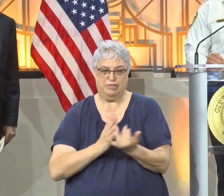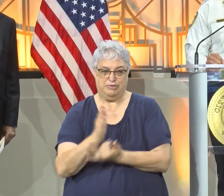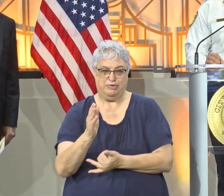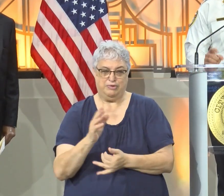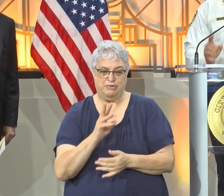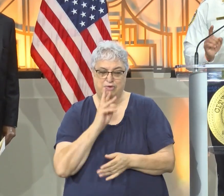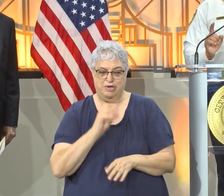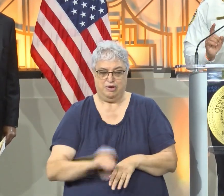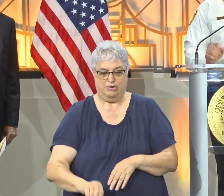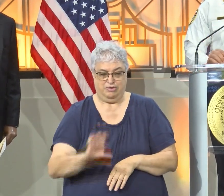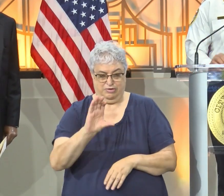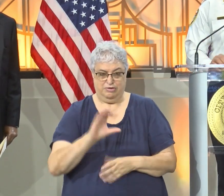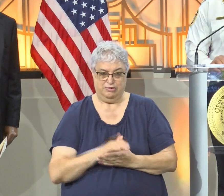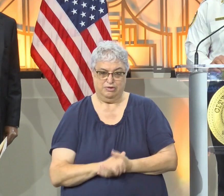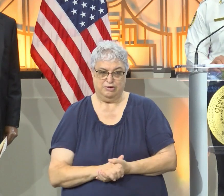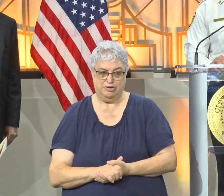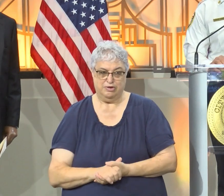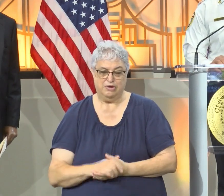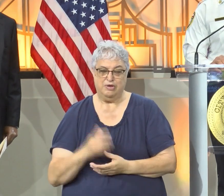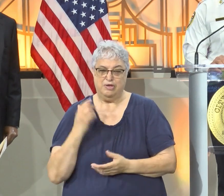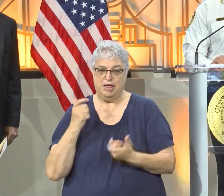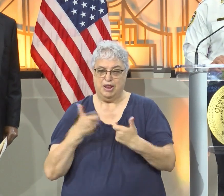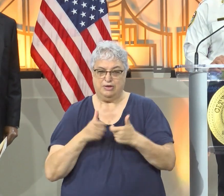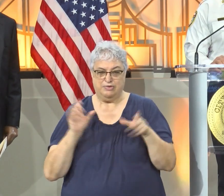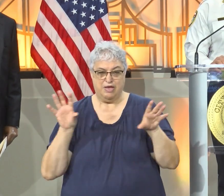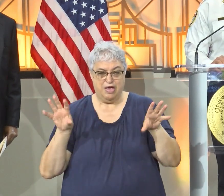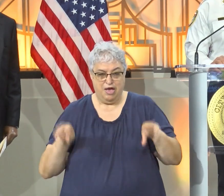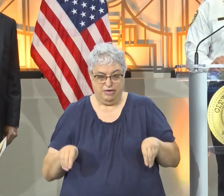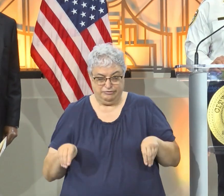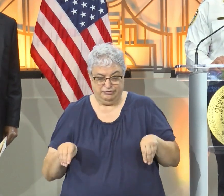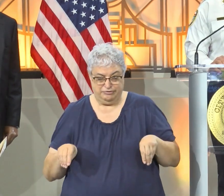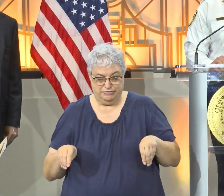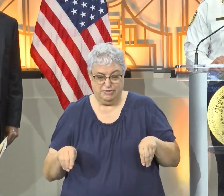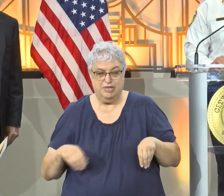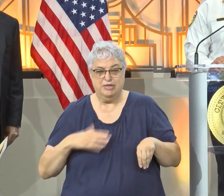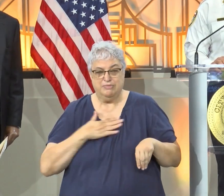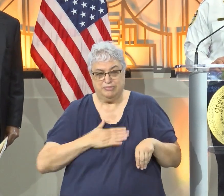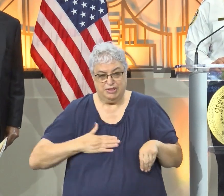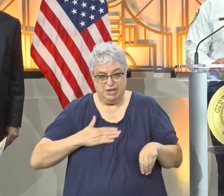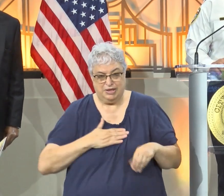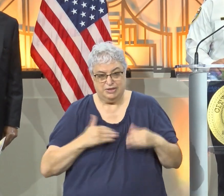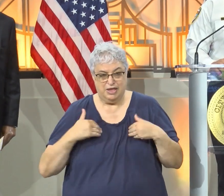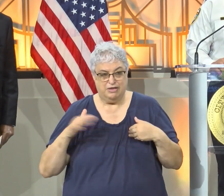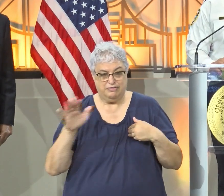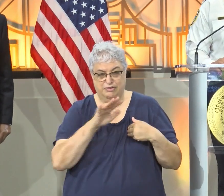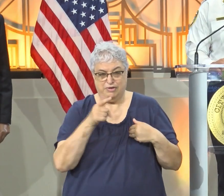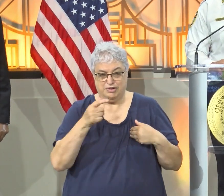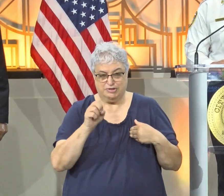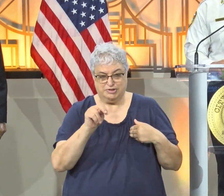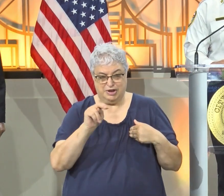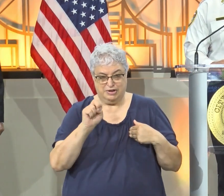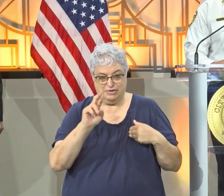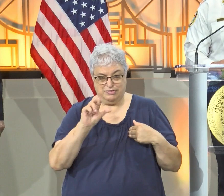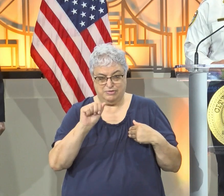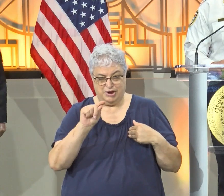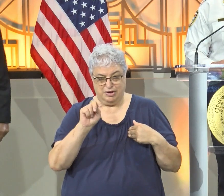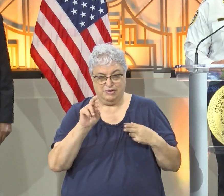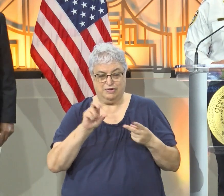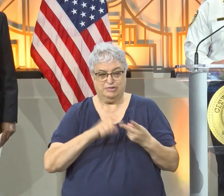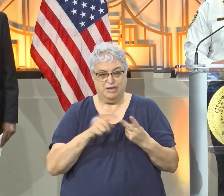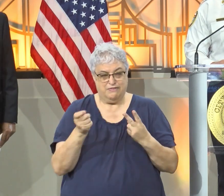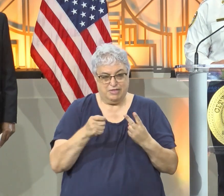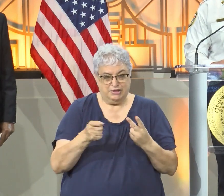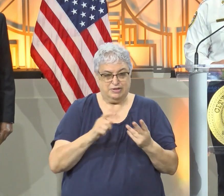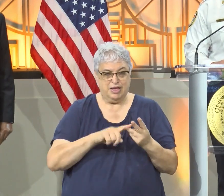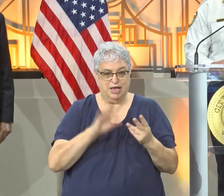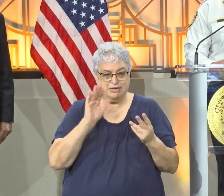flooded streets. If we have a power outage, again, we want to ensure that you have your generators, flashlights,